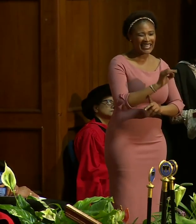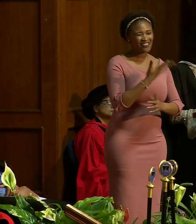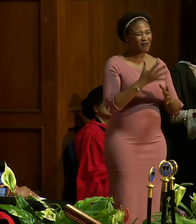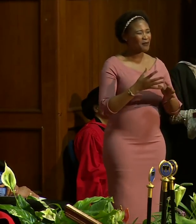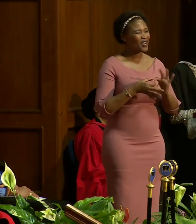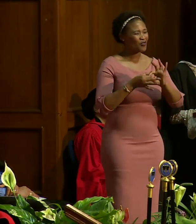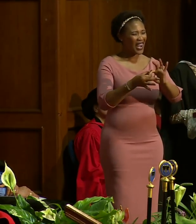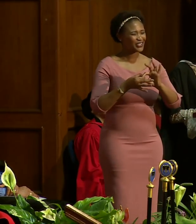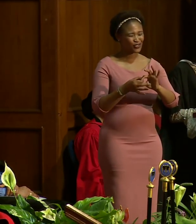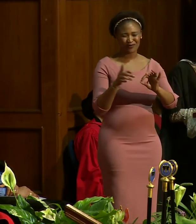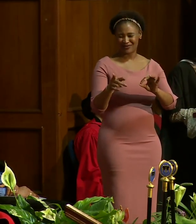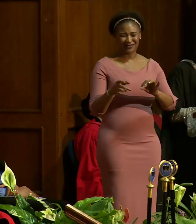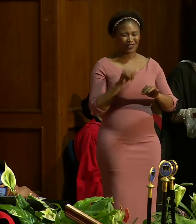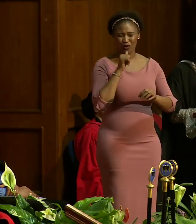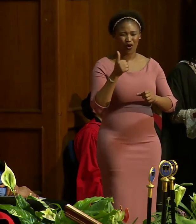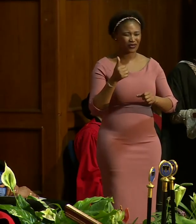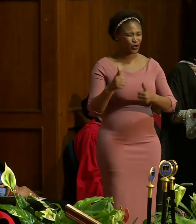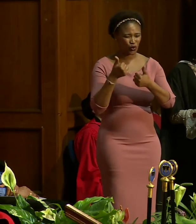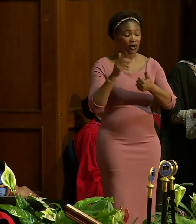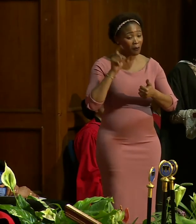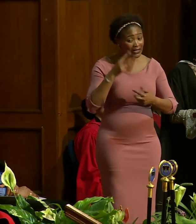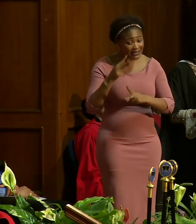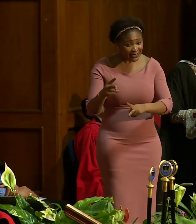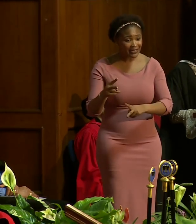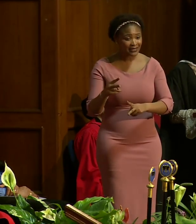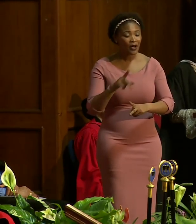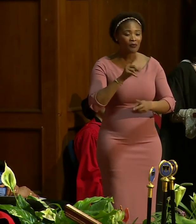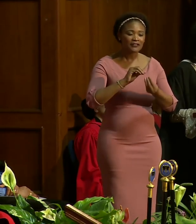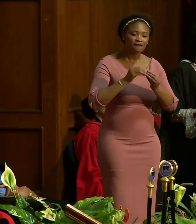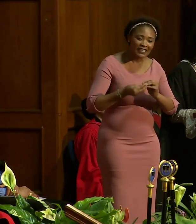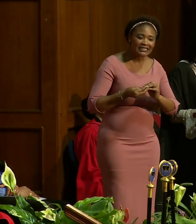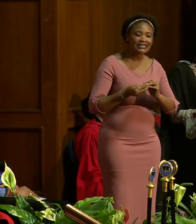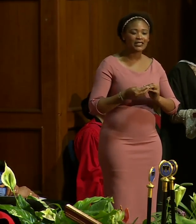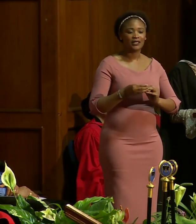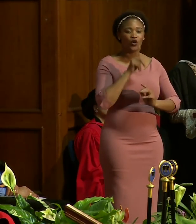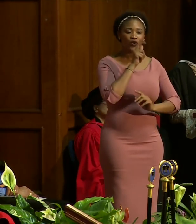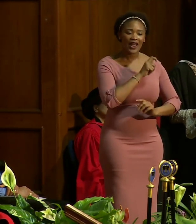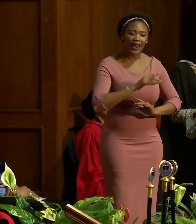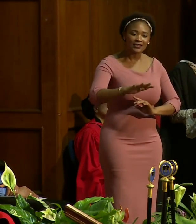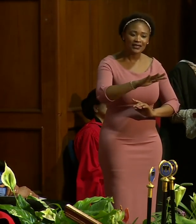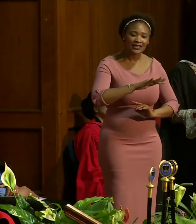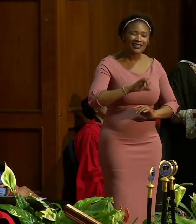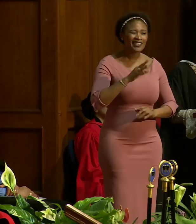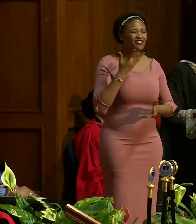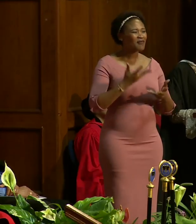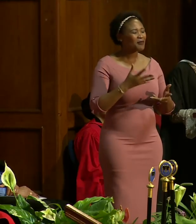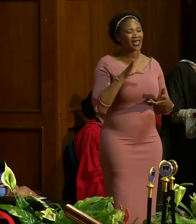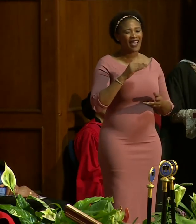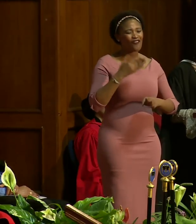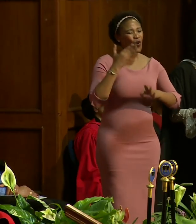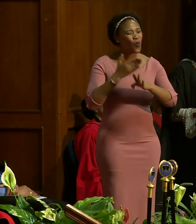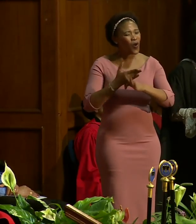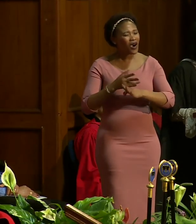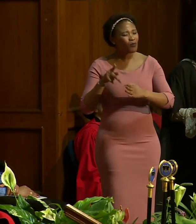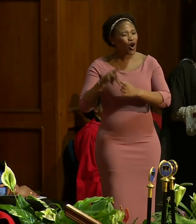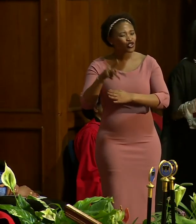situations that don't serve you, when you're not facing the reality about what is going on in a work project, at home, in your personal life, because